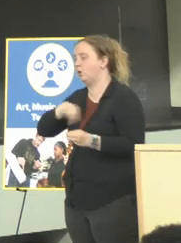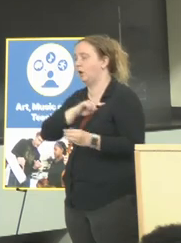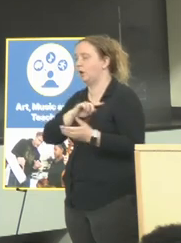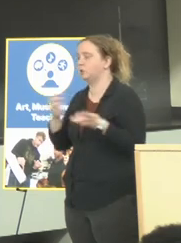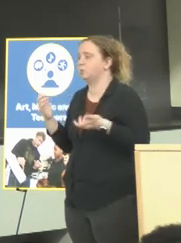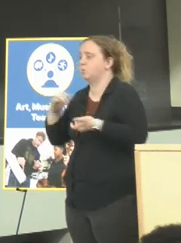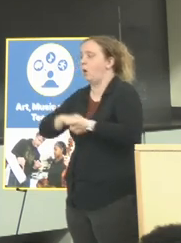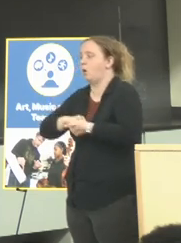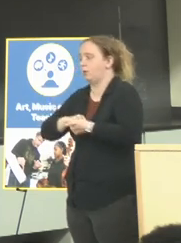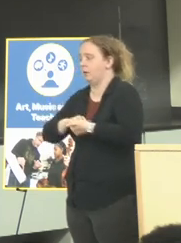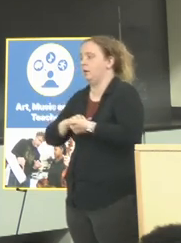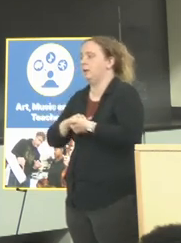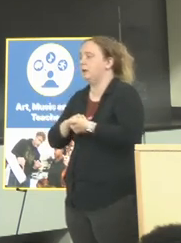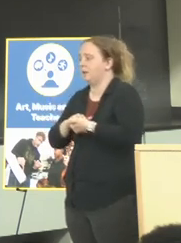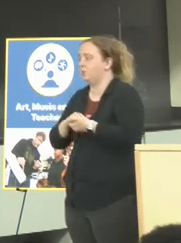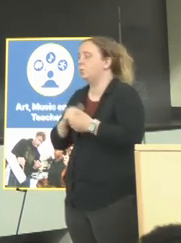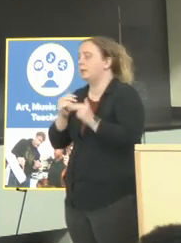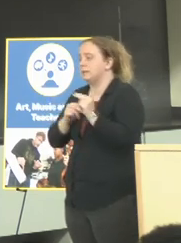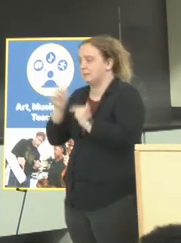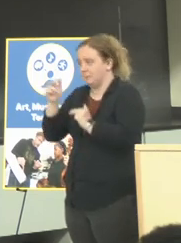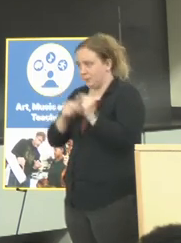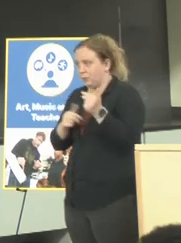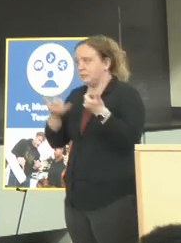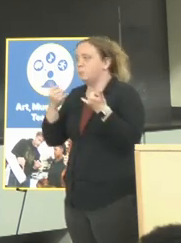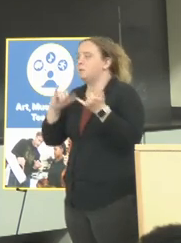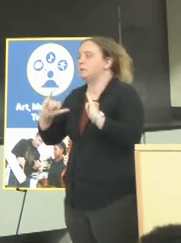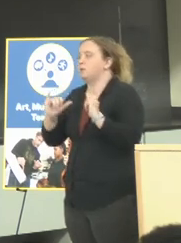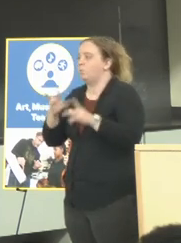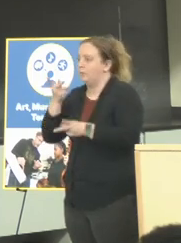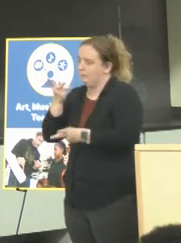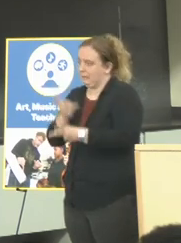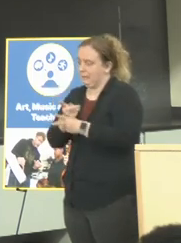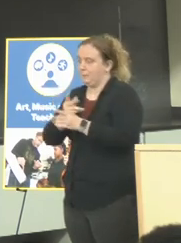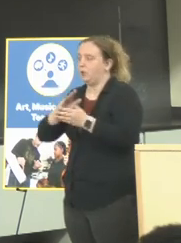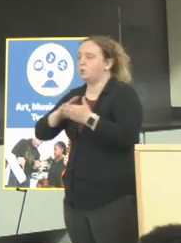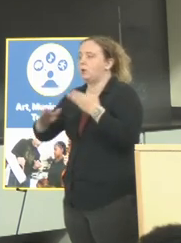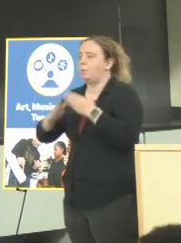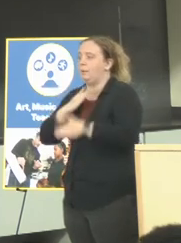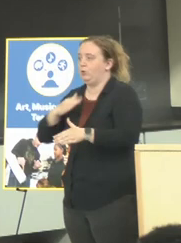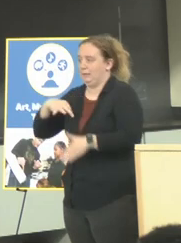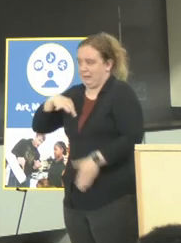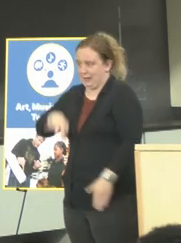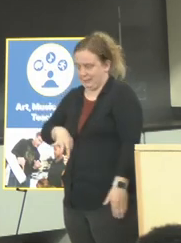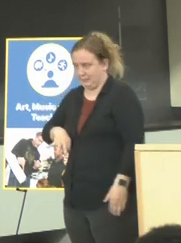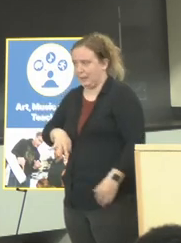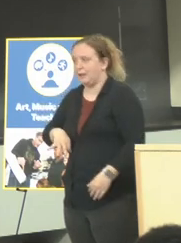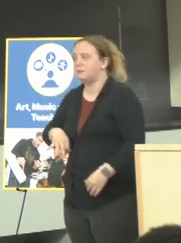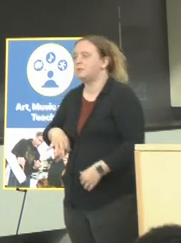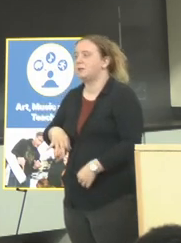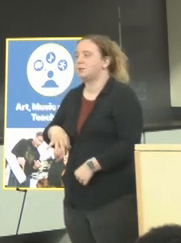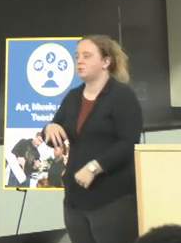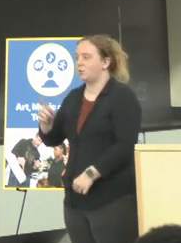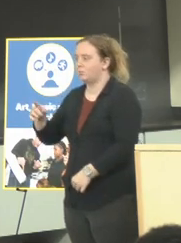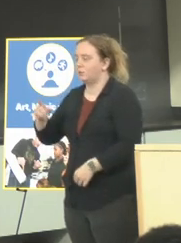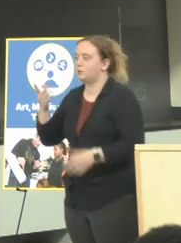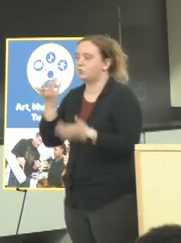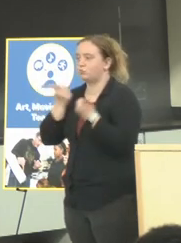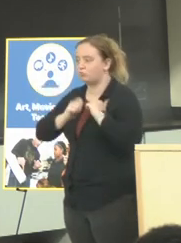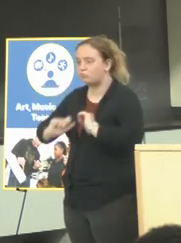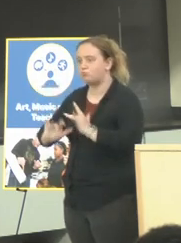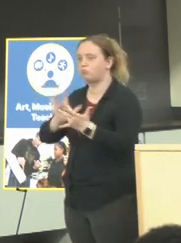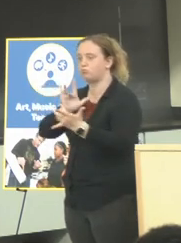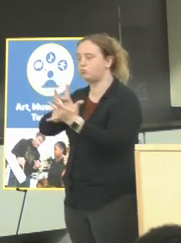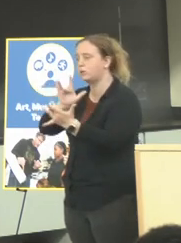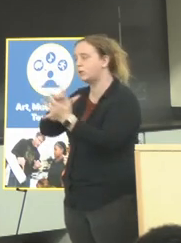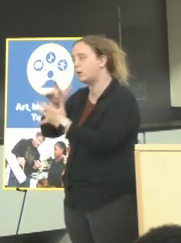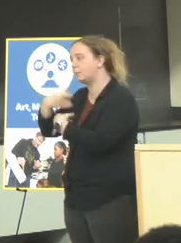these buildings as community assets. And so he's been forthright in trying to reach out and make sure that when we get to this point, if we